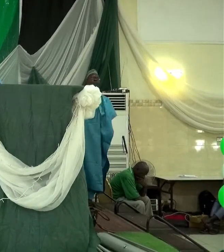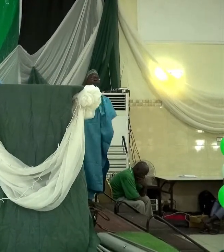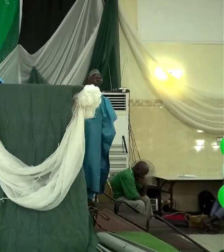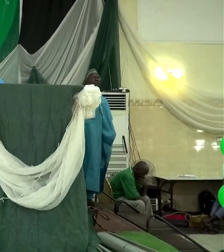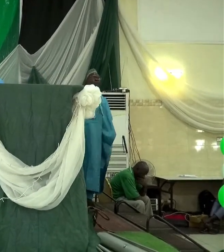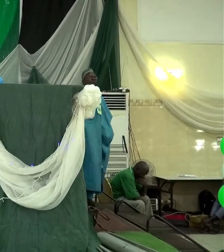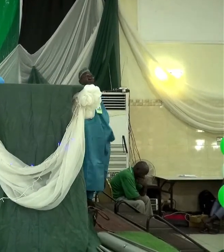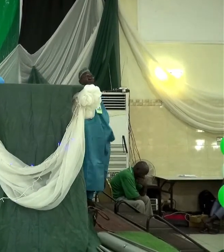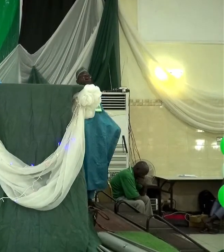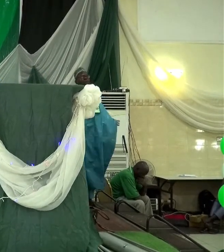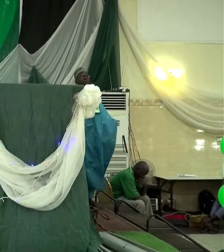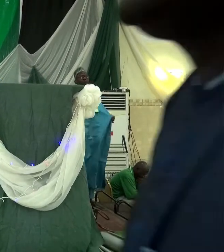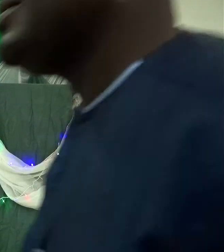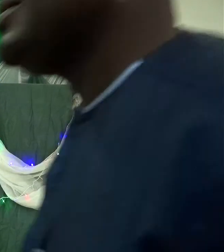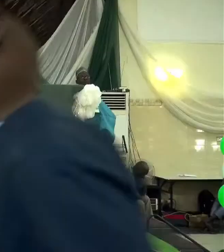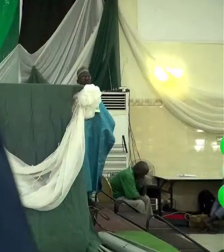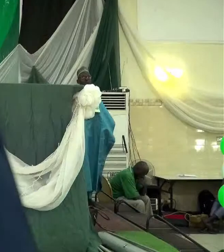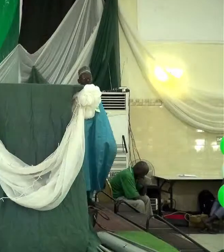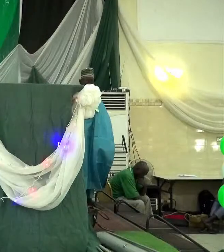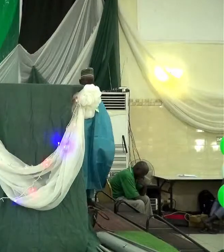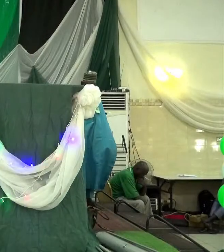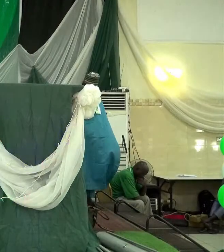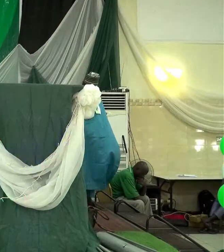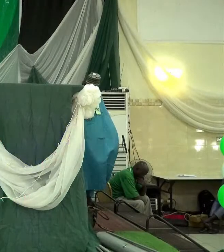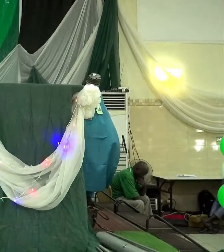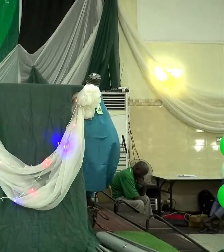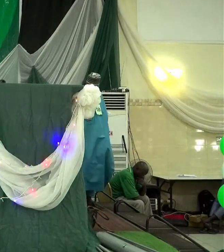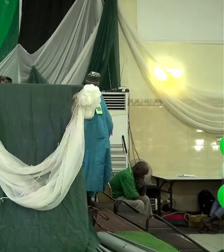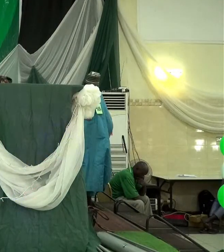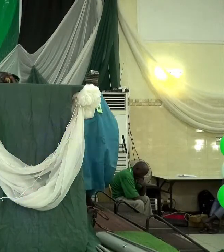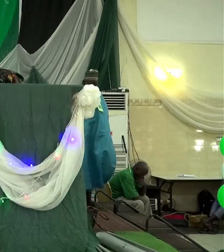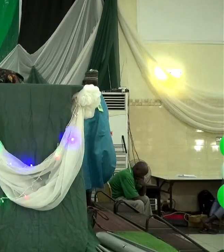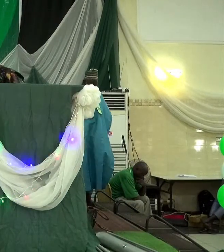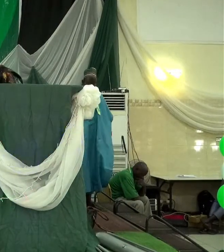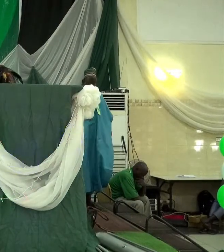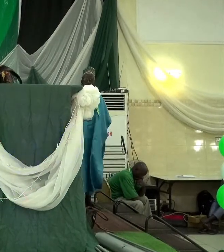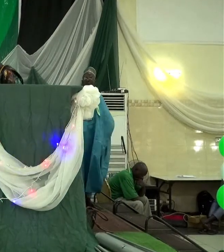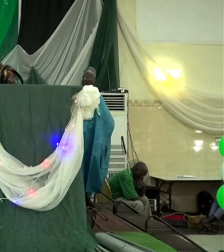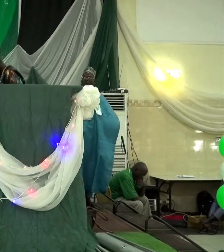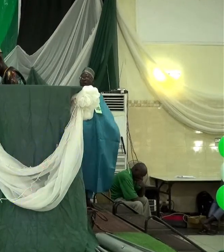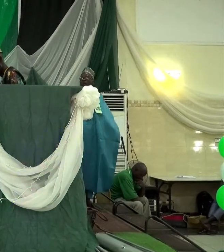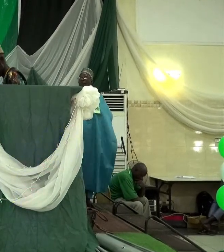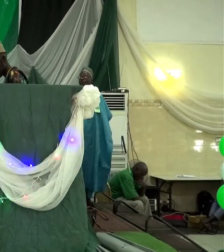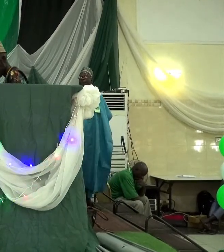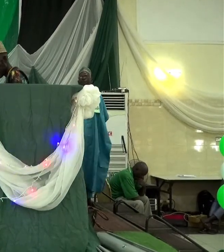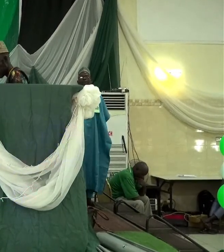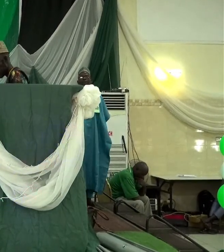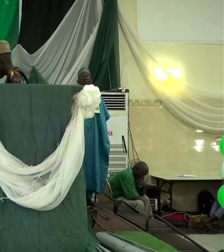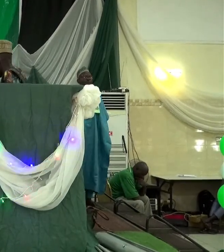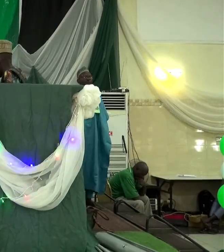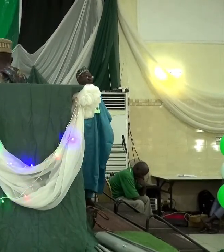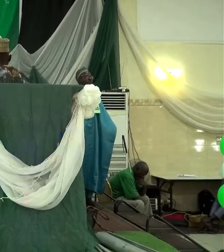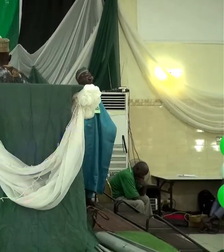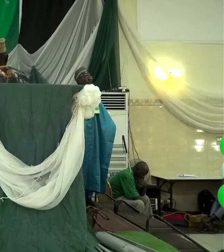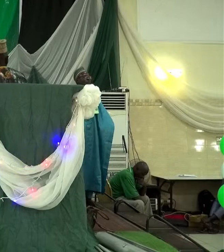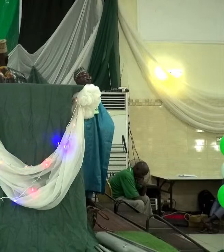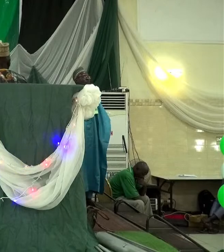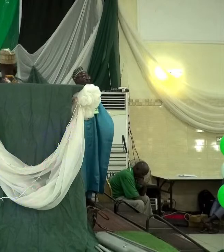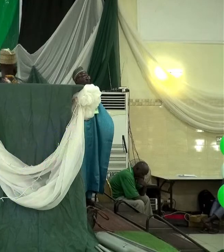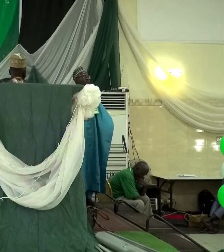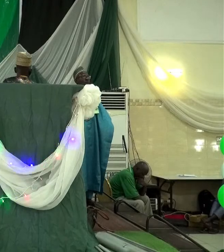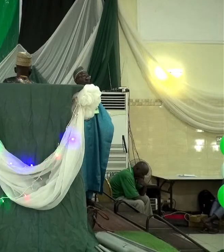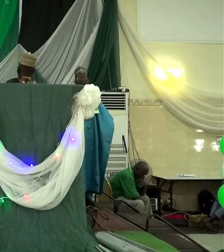speaker, His Excellency, Barrister Abdulrahim Adebayo Lawal, Deputy Governor of your state. Chairman, Dr. Yunus